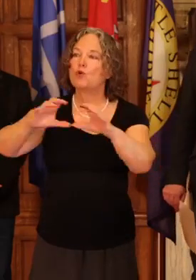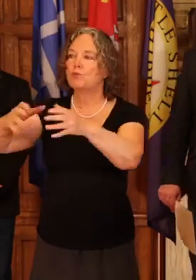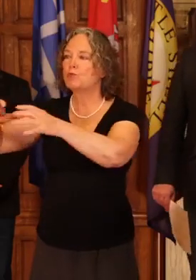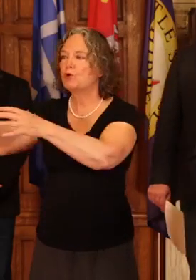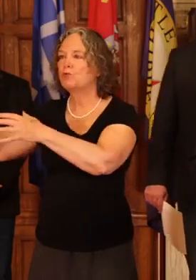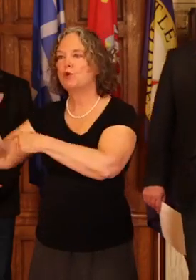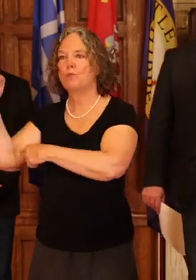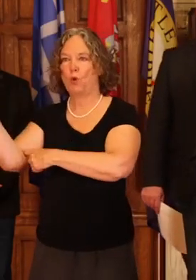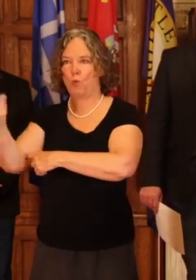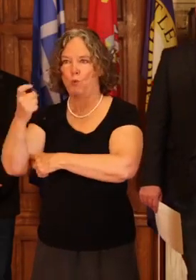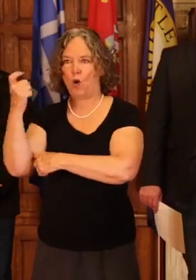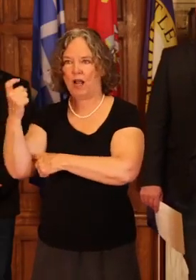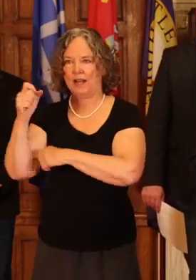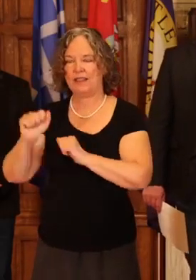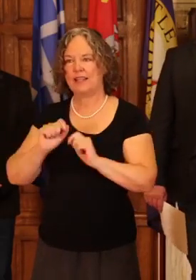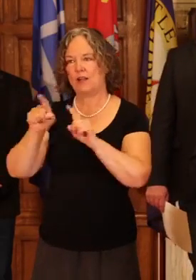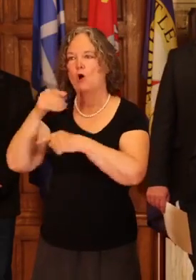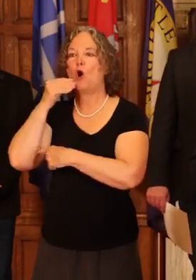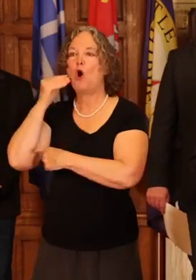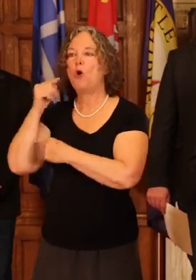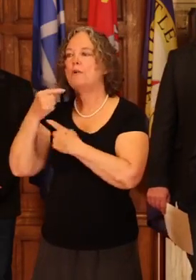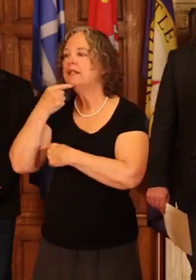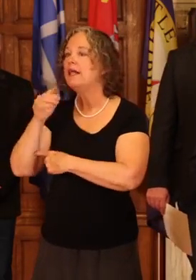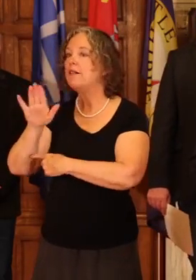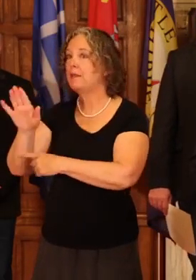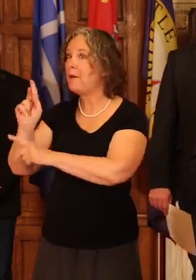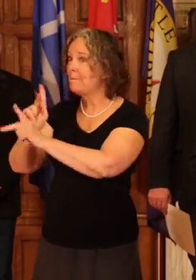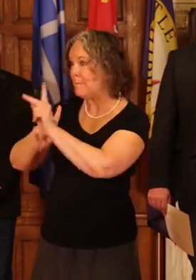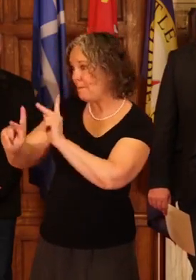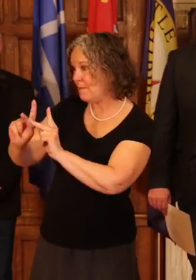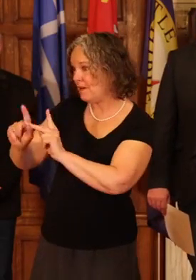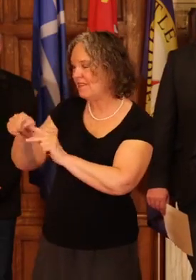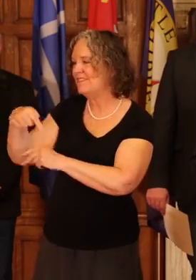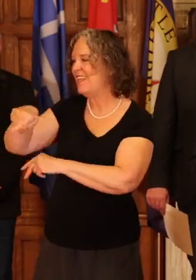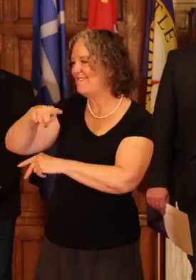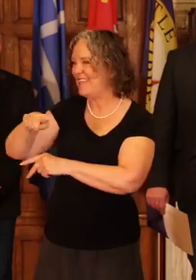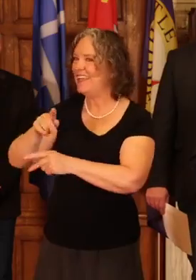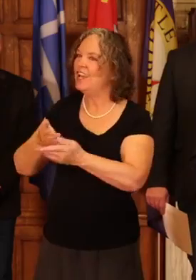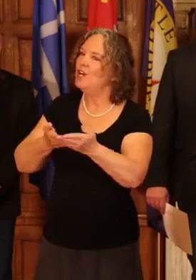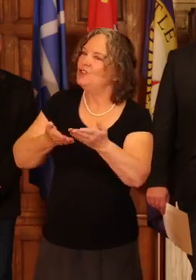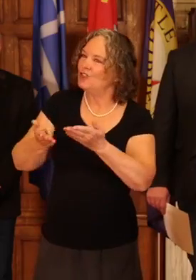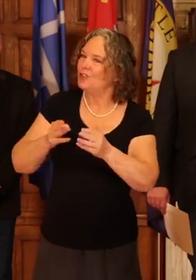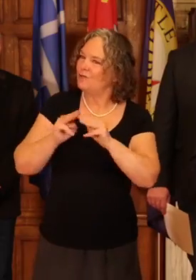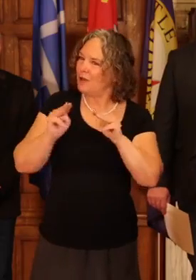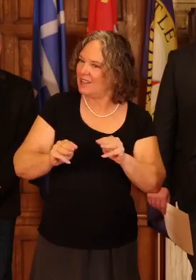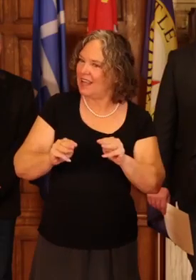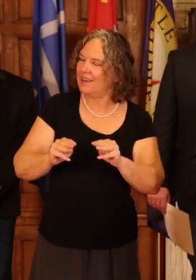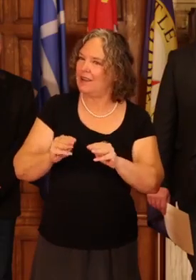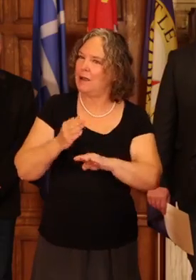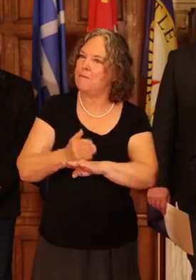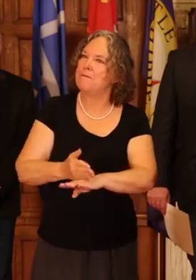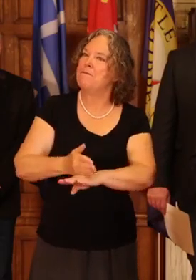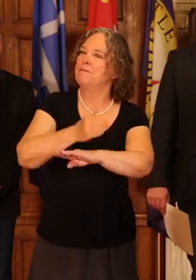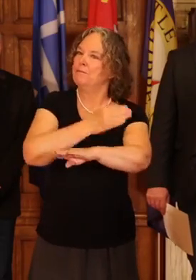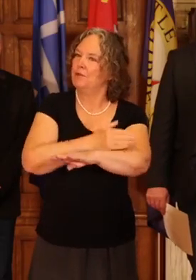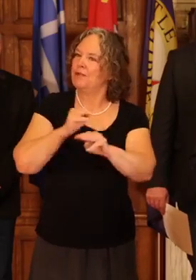and tell their constituents that they serve Montana and they made Montana a better place because of their leadership.